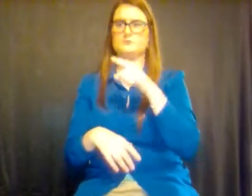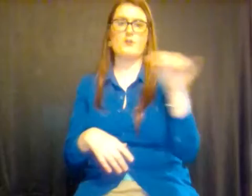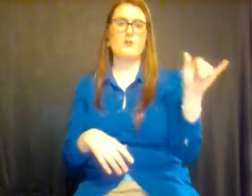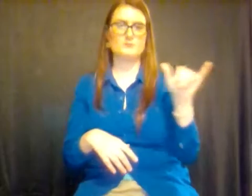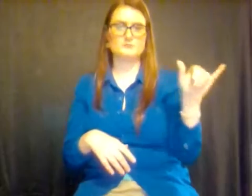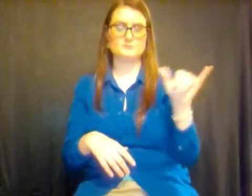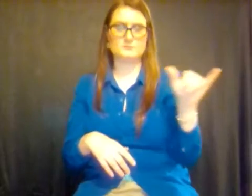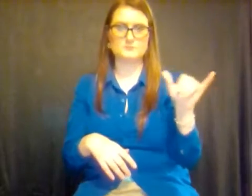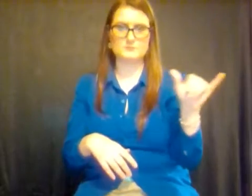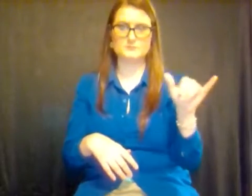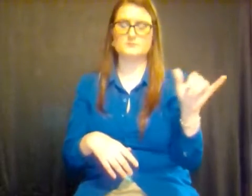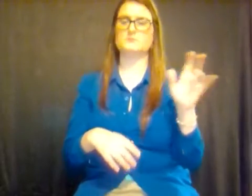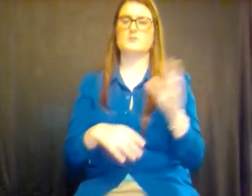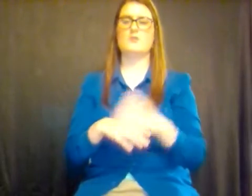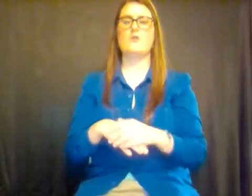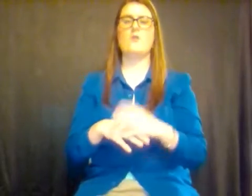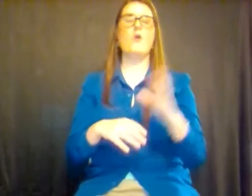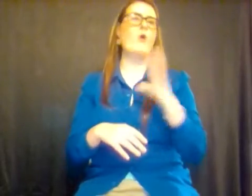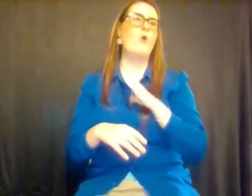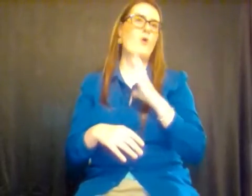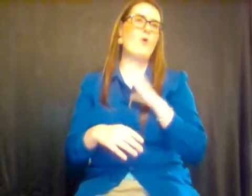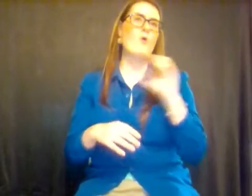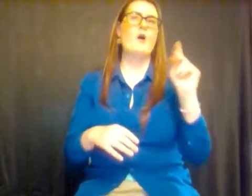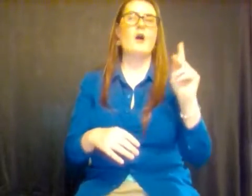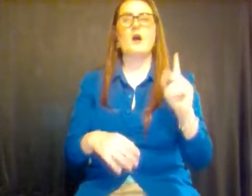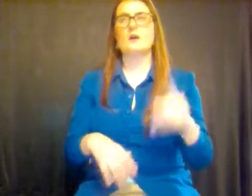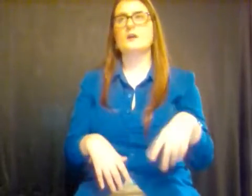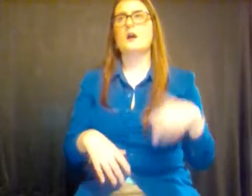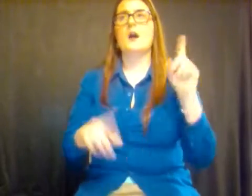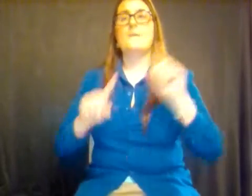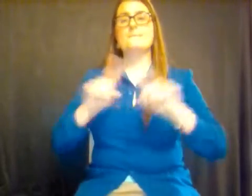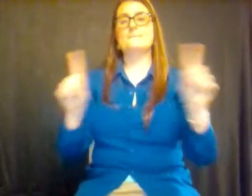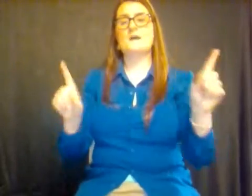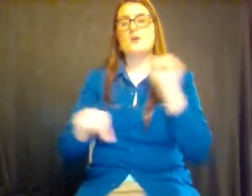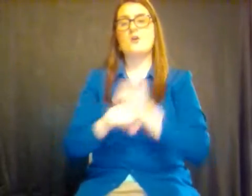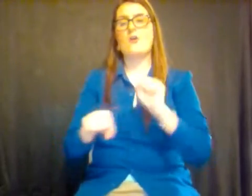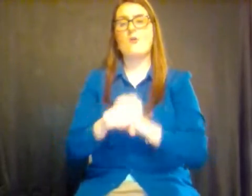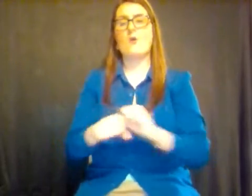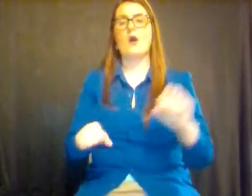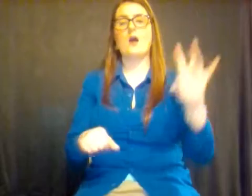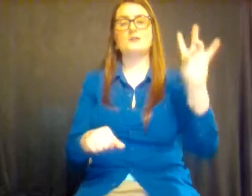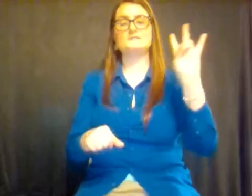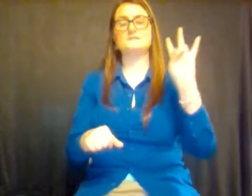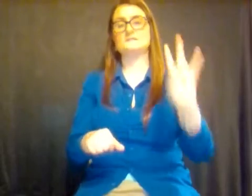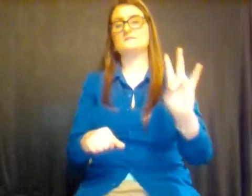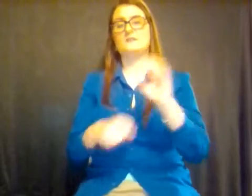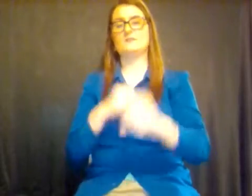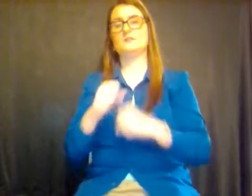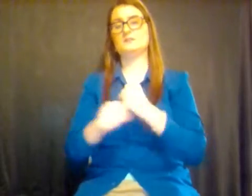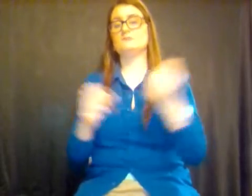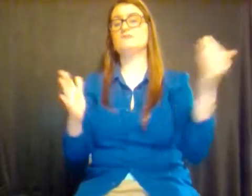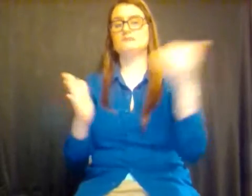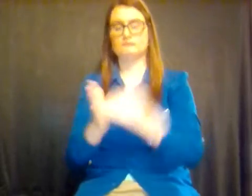became a father. By the end of the 7 years, he had more money than Laban, and he had 11 sons. But Jacob was